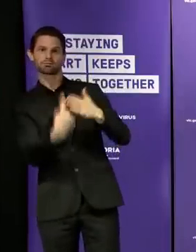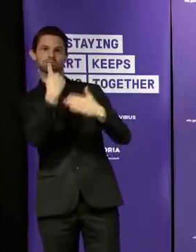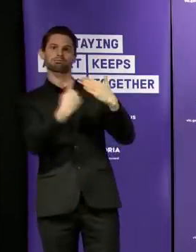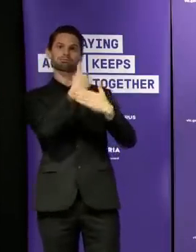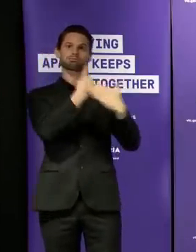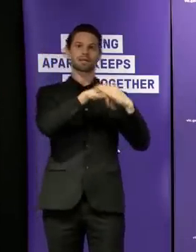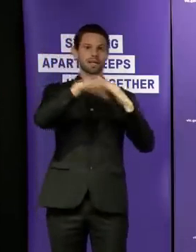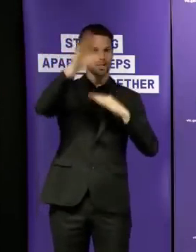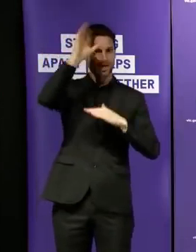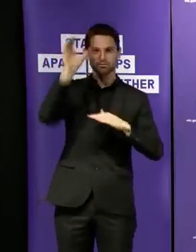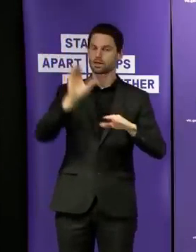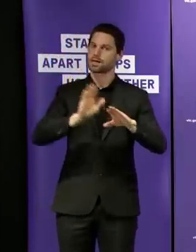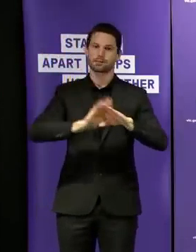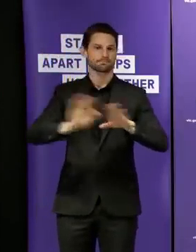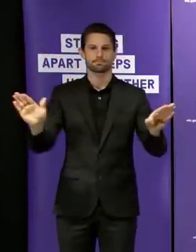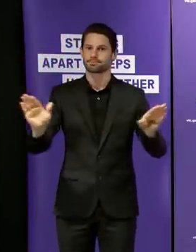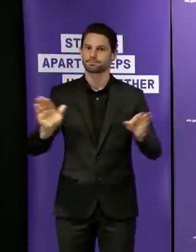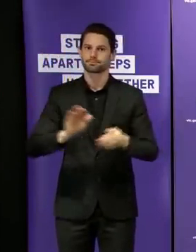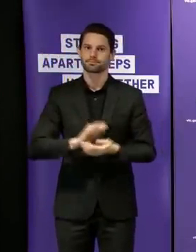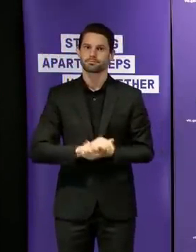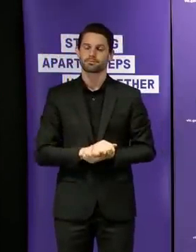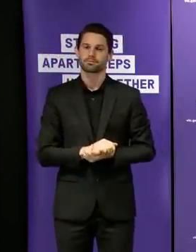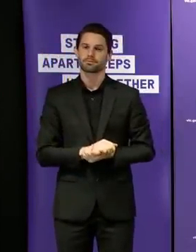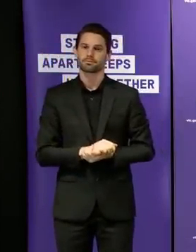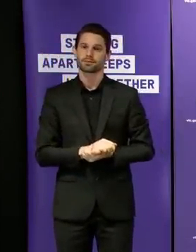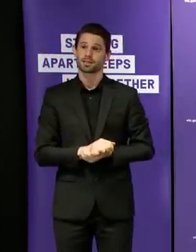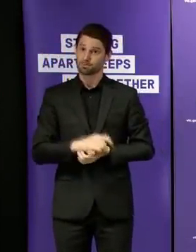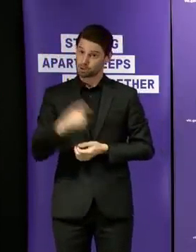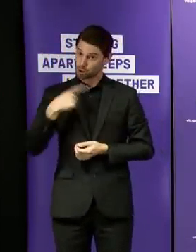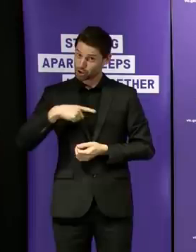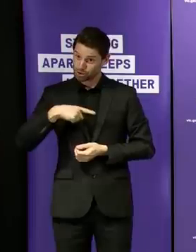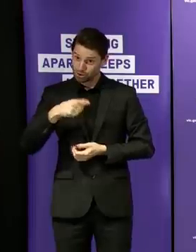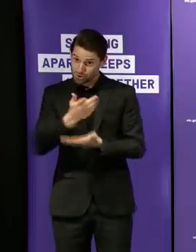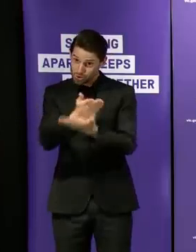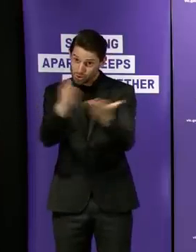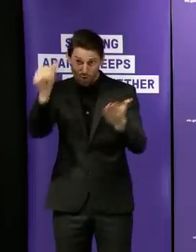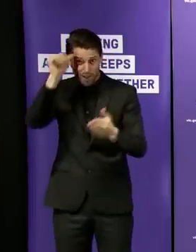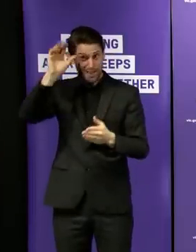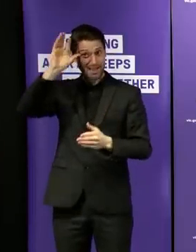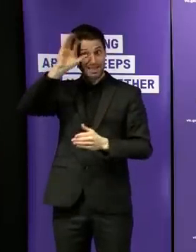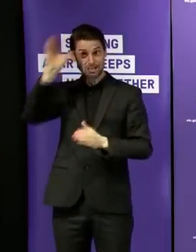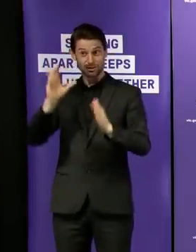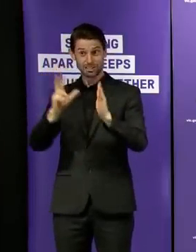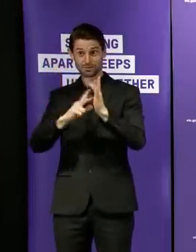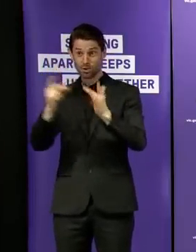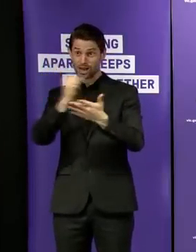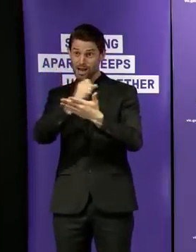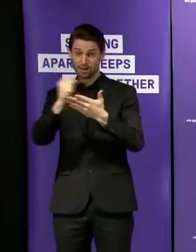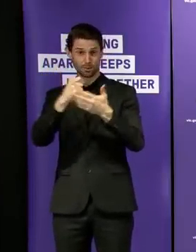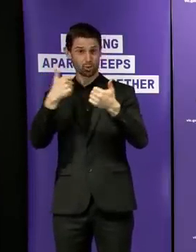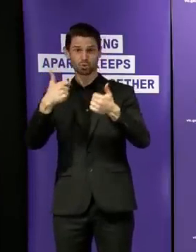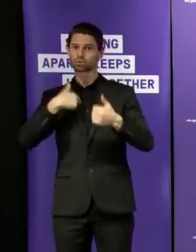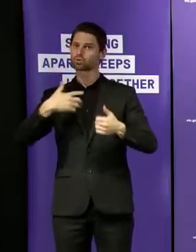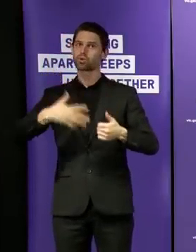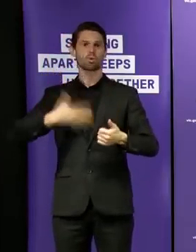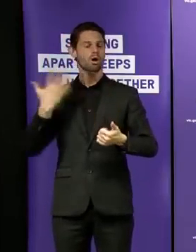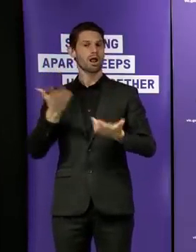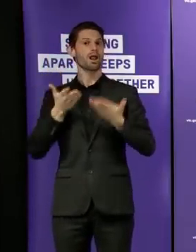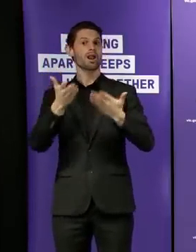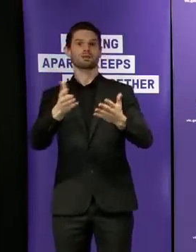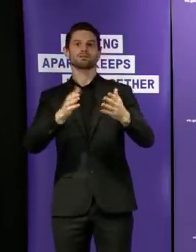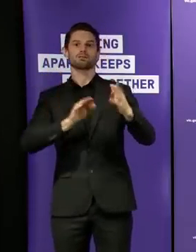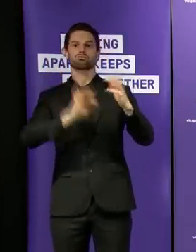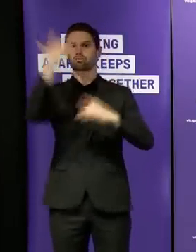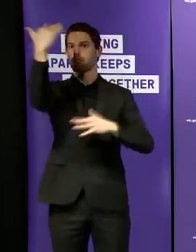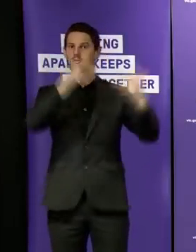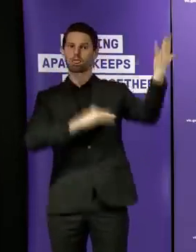in Melbourne, we have to preciously guard that low virus status in regional Victoria, just as every regional Victorian does.